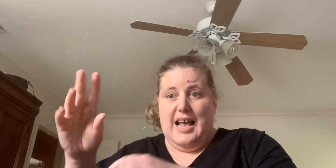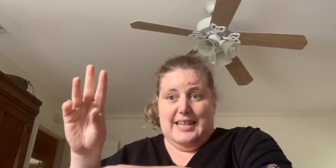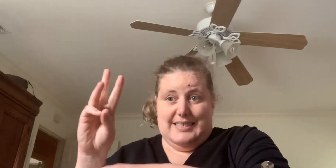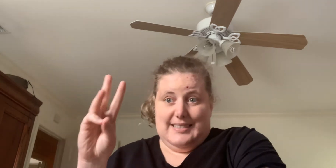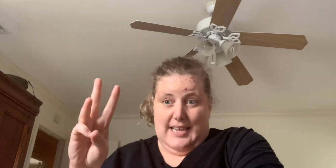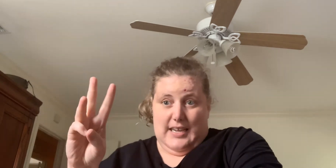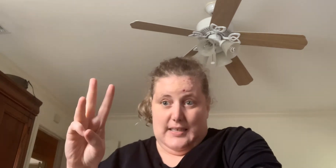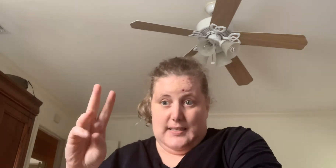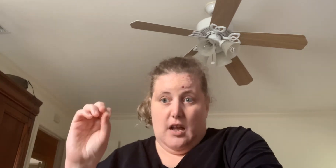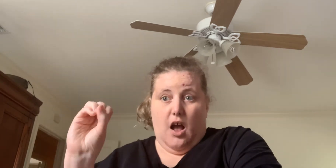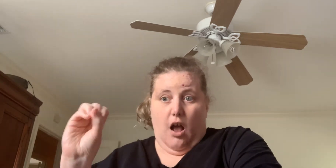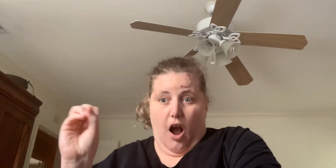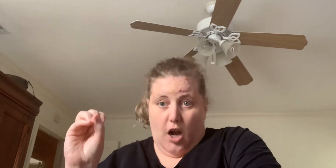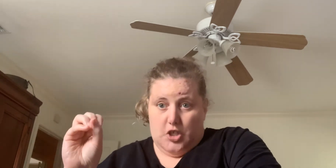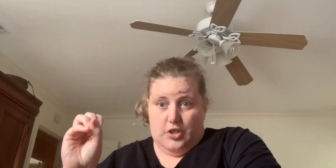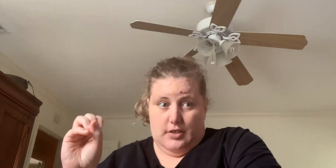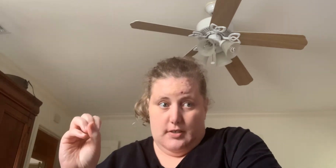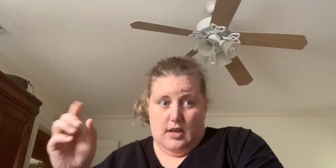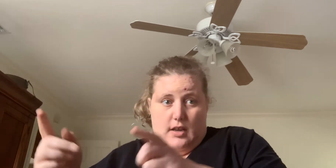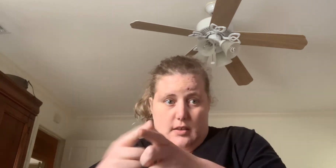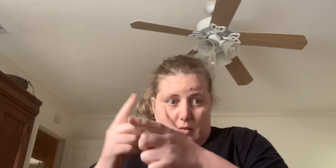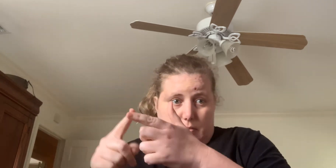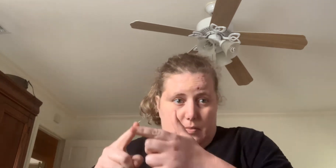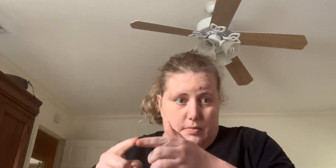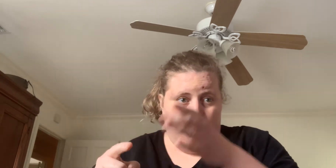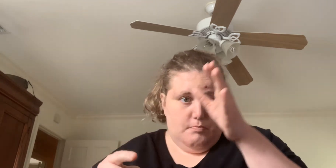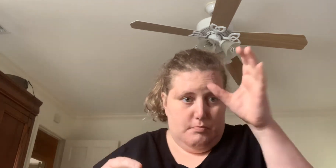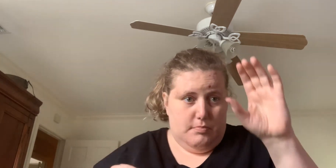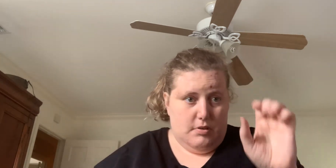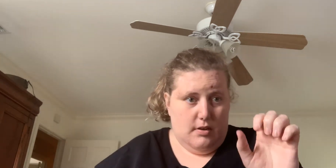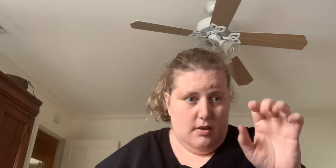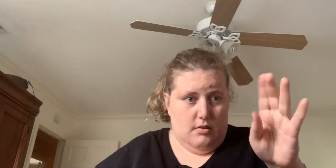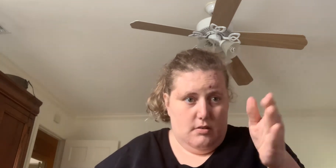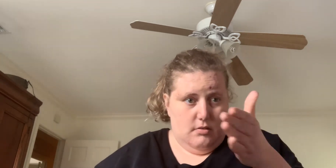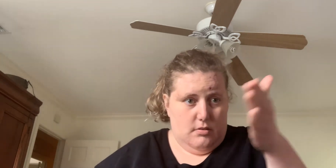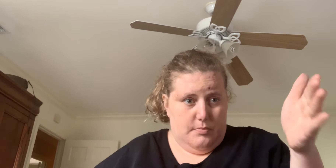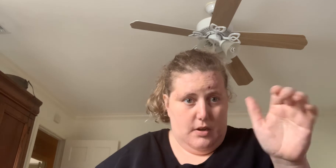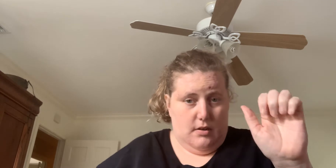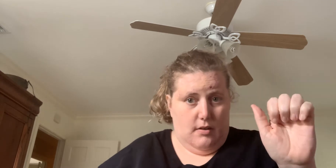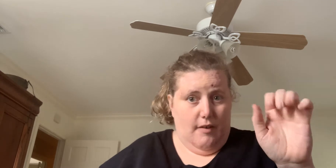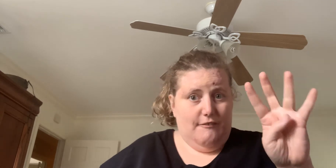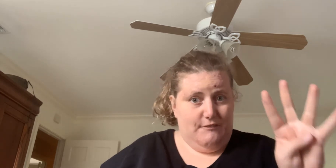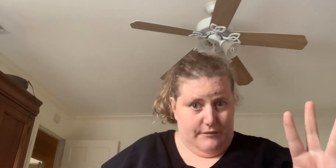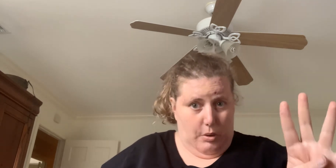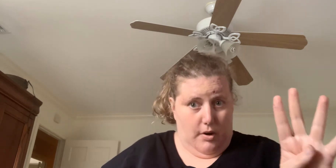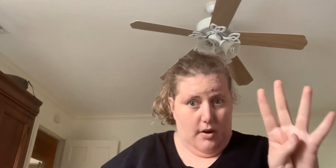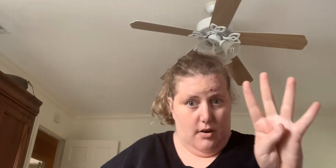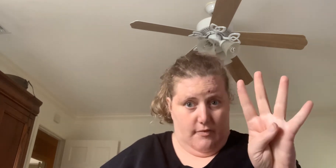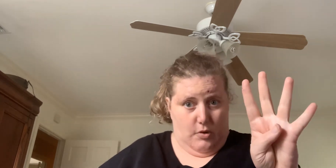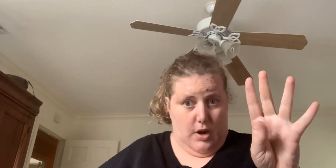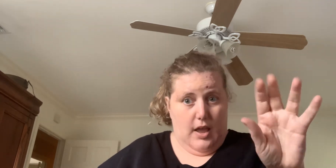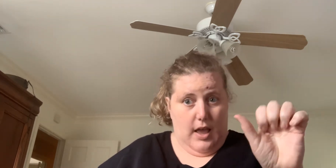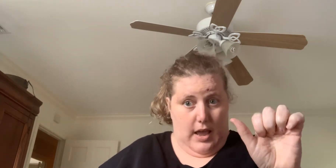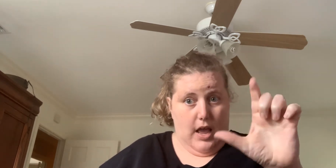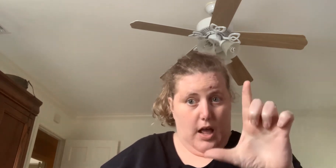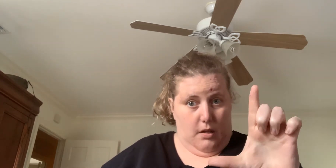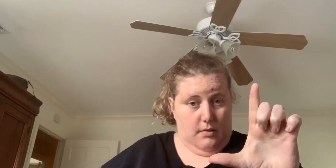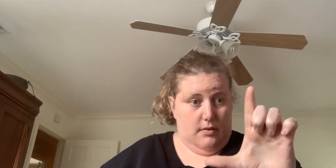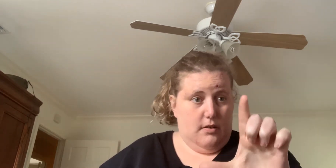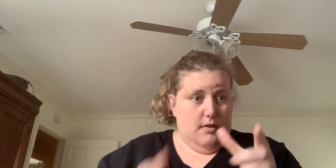4. And then here, add a 3. So now we have all balanced. We have 4 aluminums on the